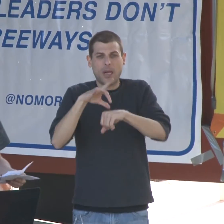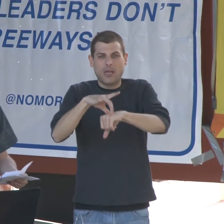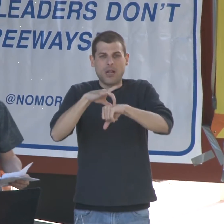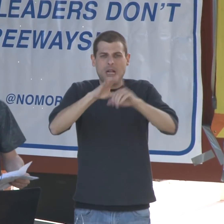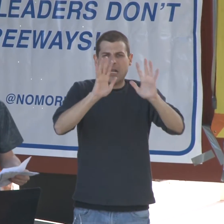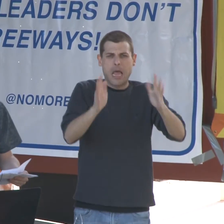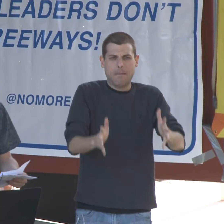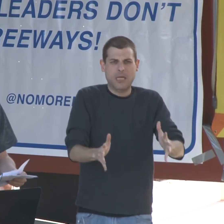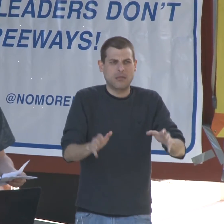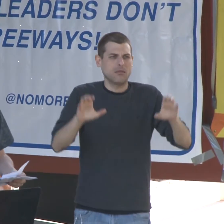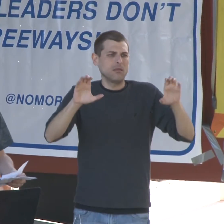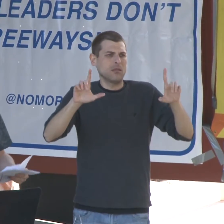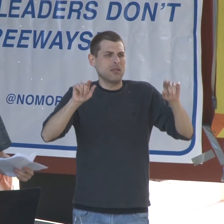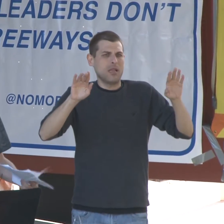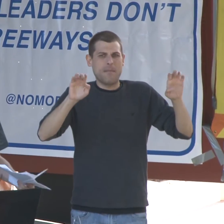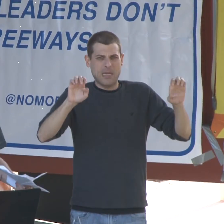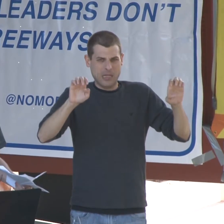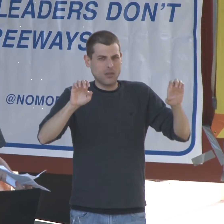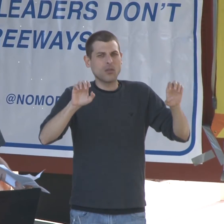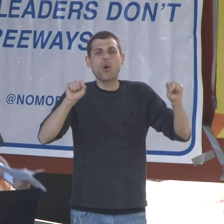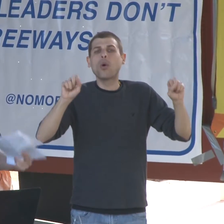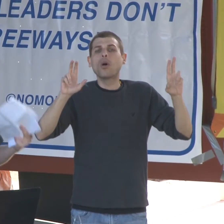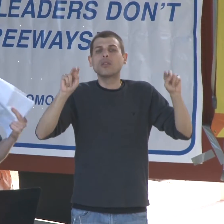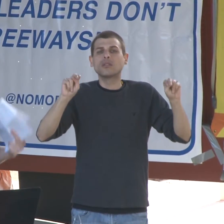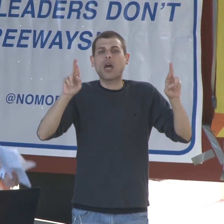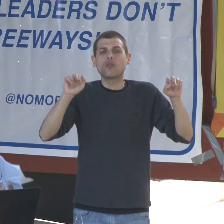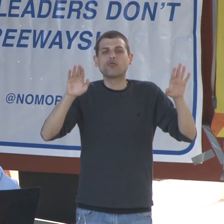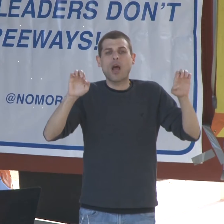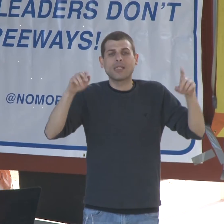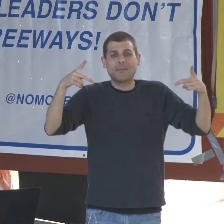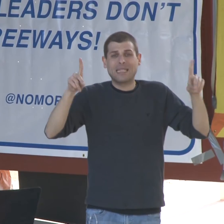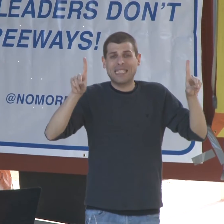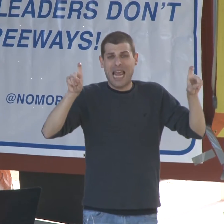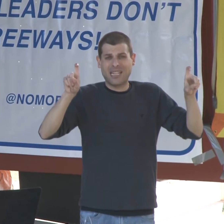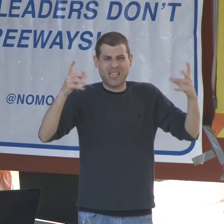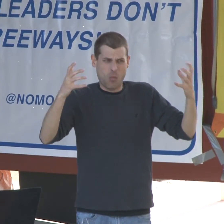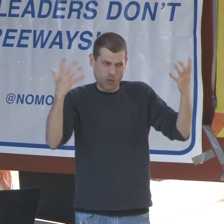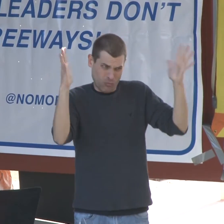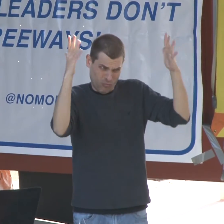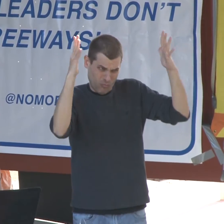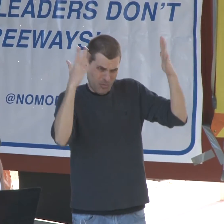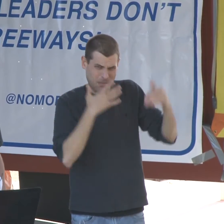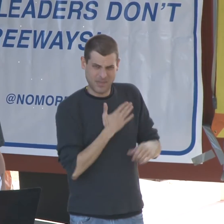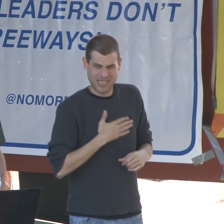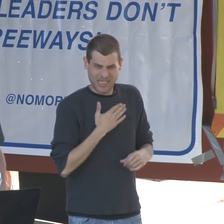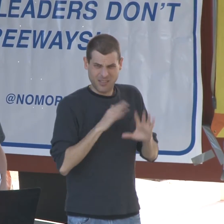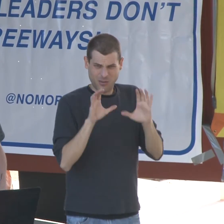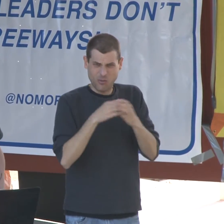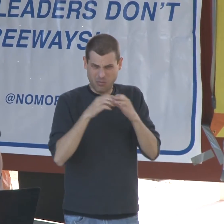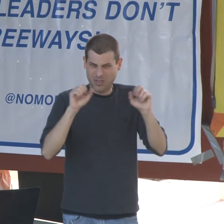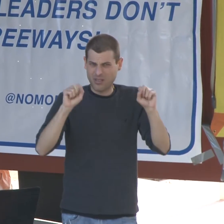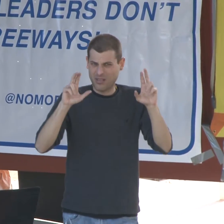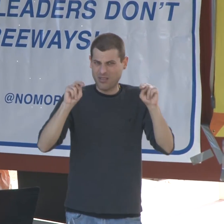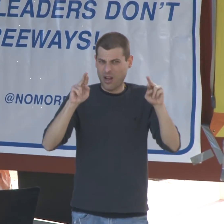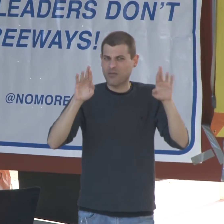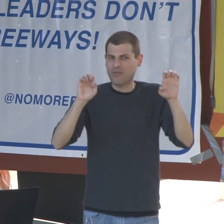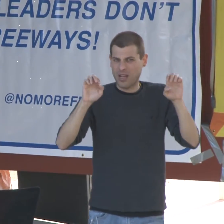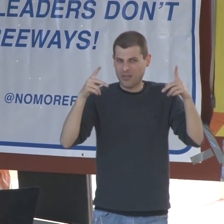future, and so I'm really grateful for Sunrise PDX. Can we give a round of applause for Sunrise?